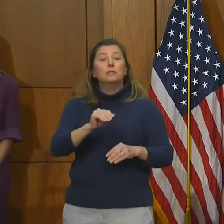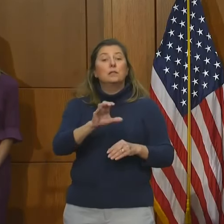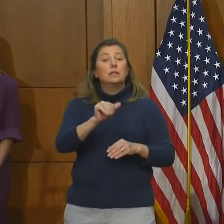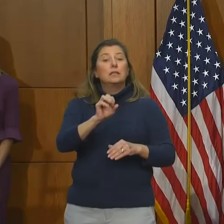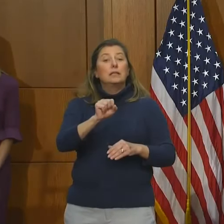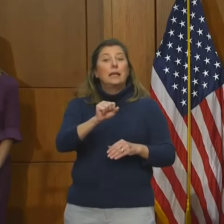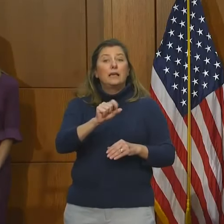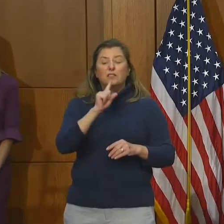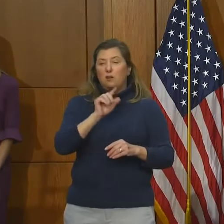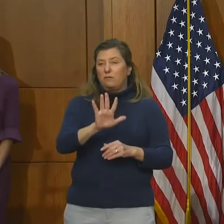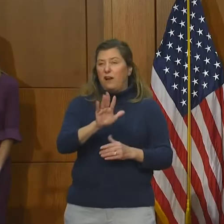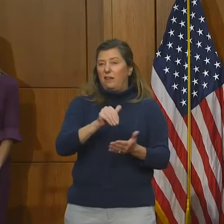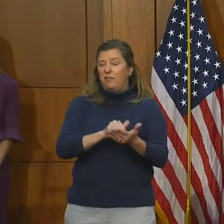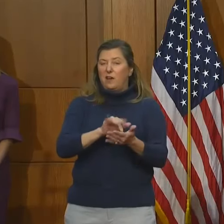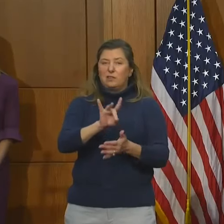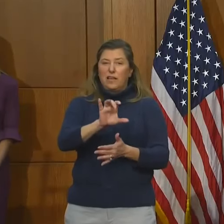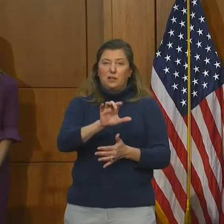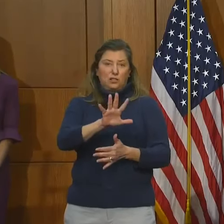at